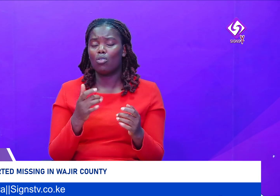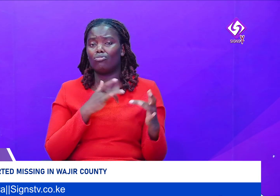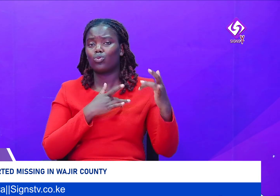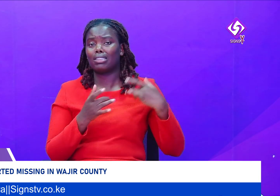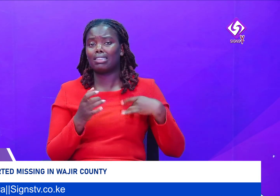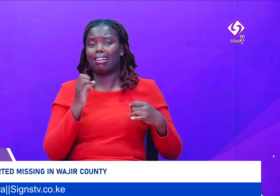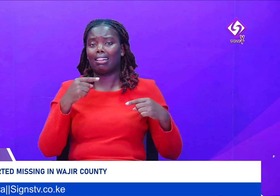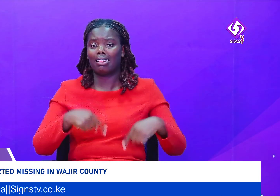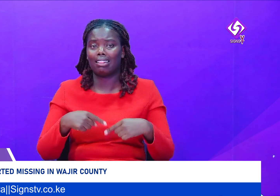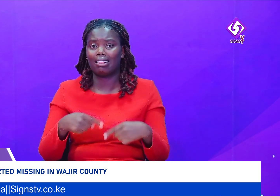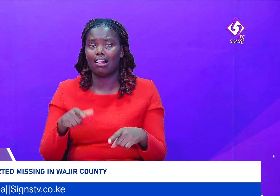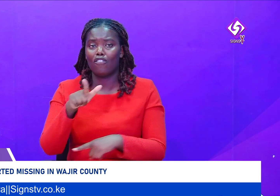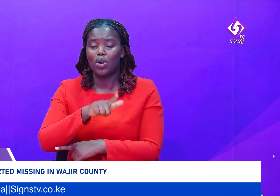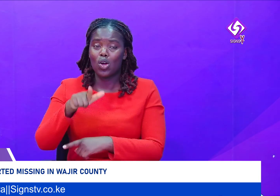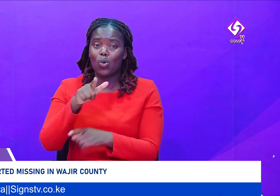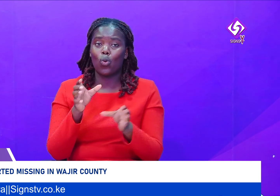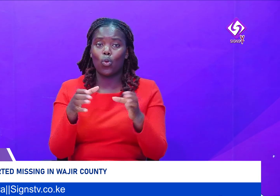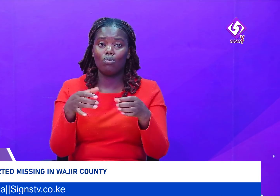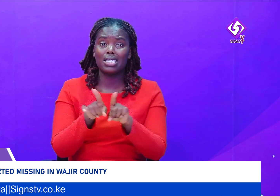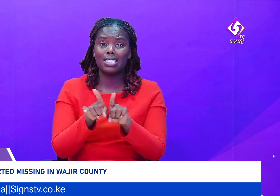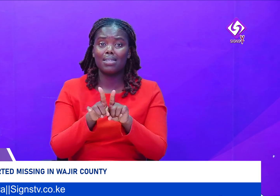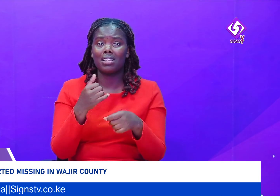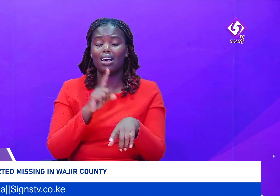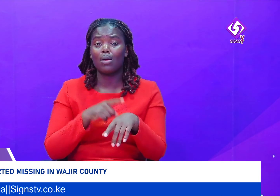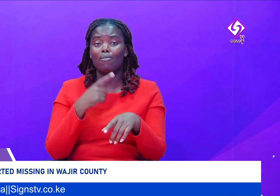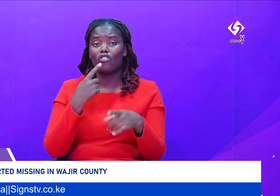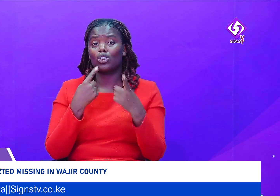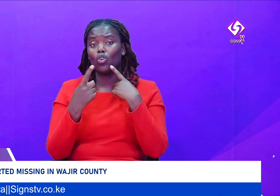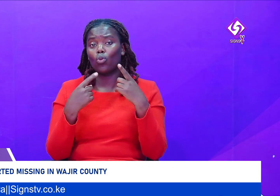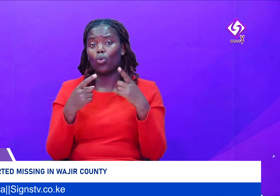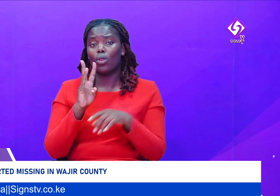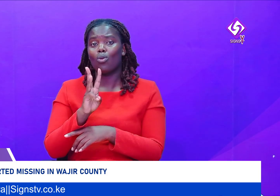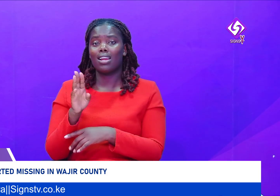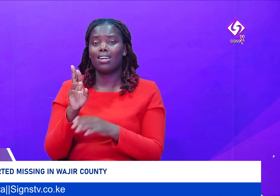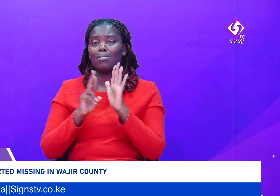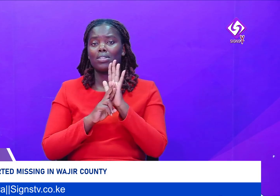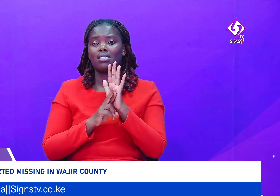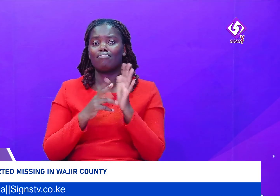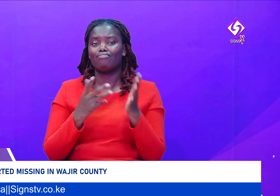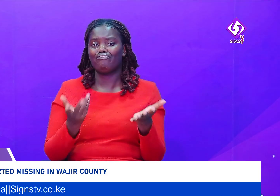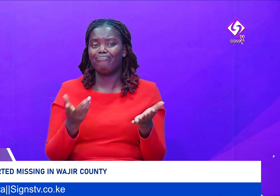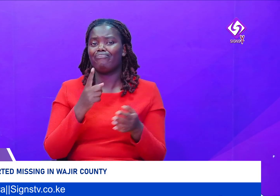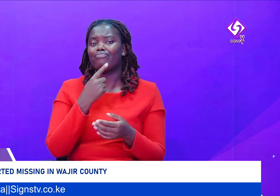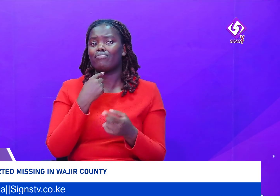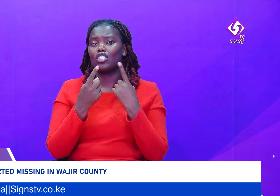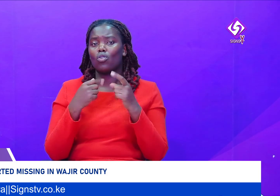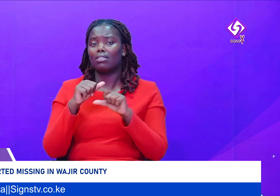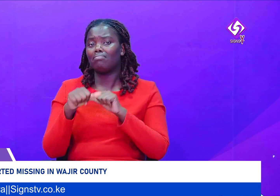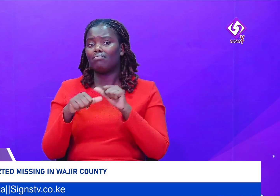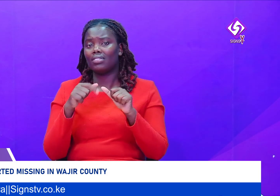Wajir constituency, Wajir County, have been reported missing, raising fears among a local community. During a